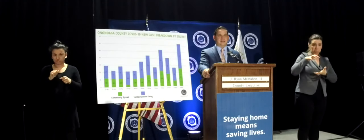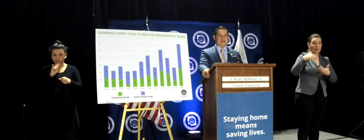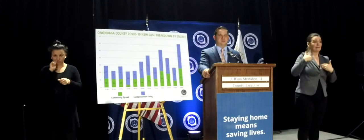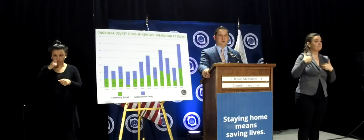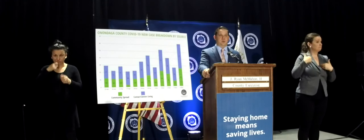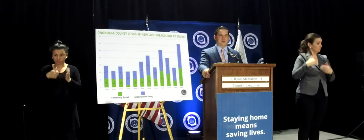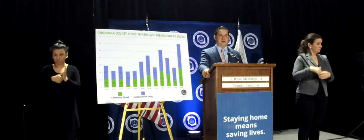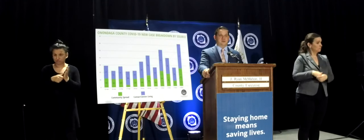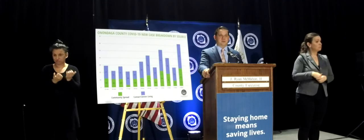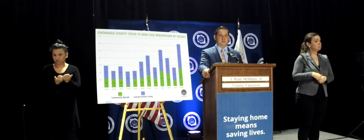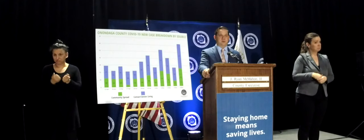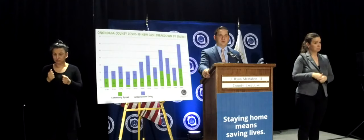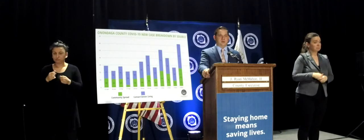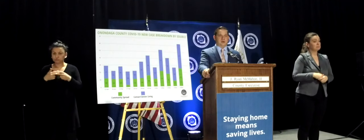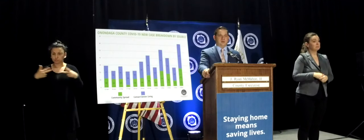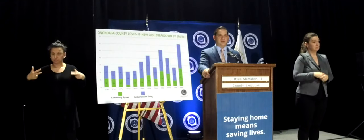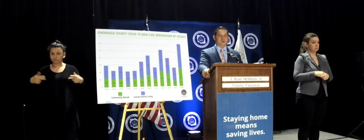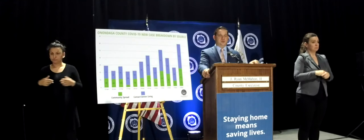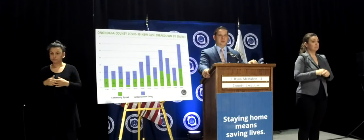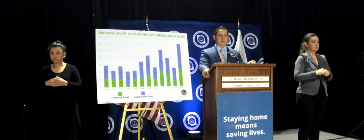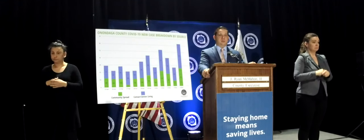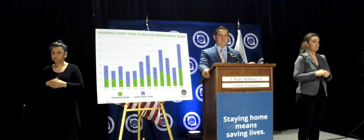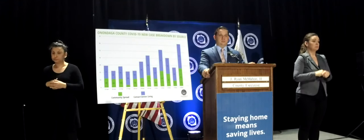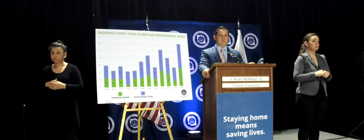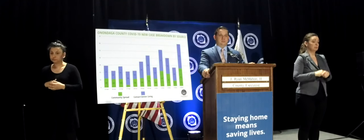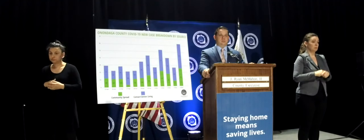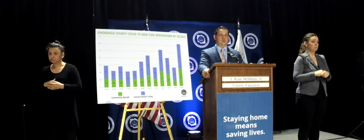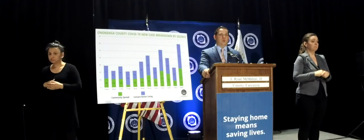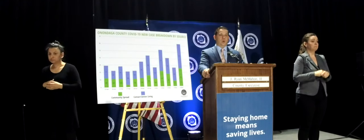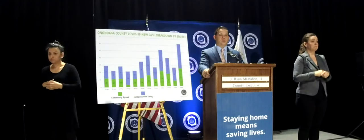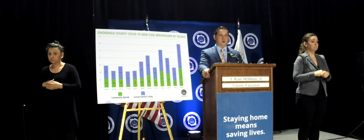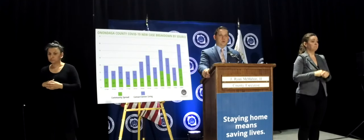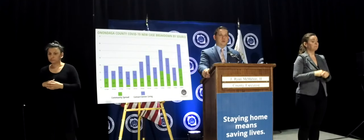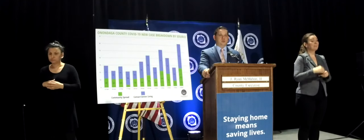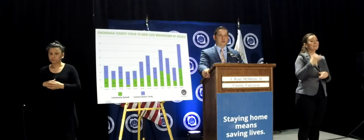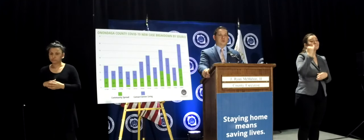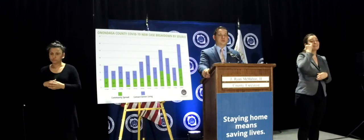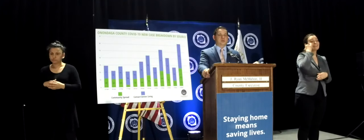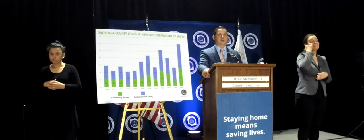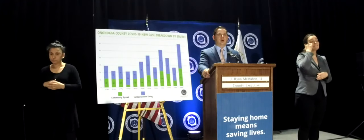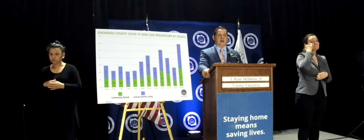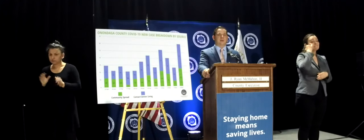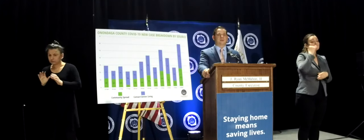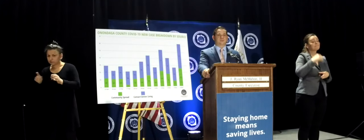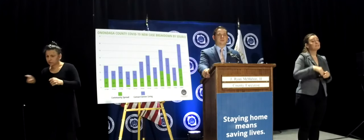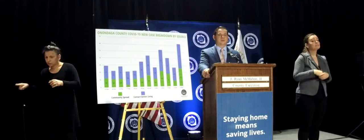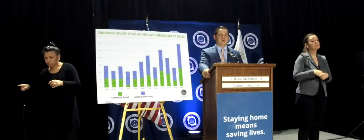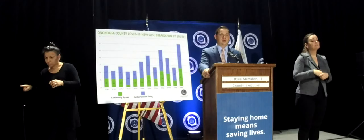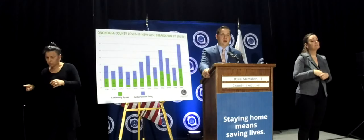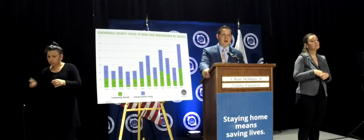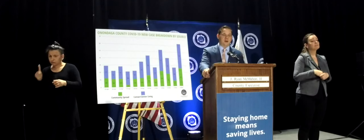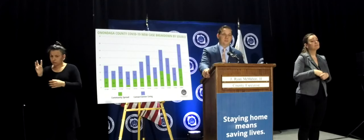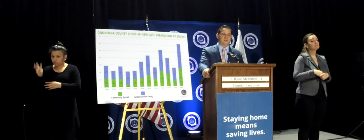30 tests per 1,000 people unless you're in the war zone of New York City and Long Island.